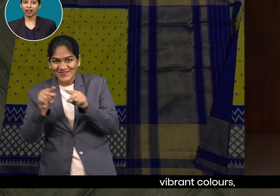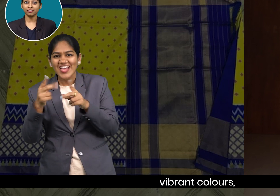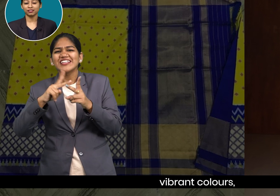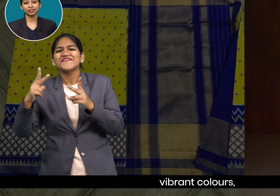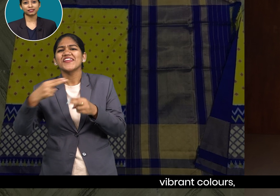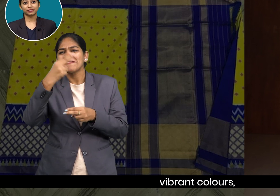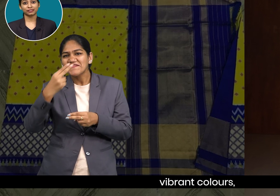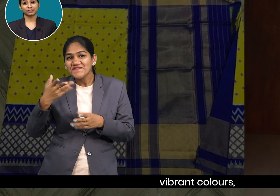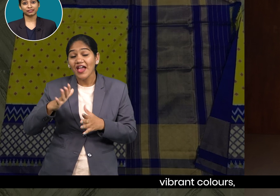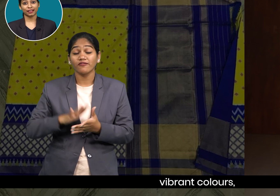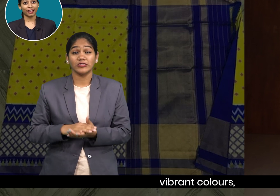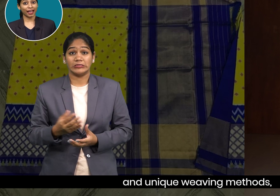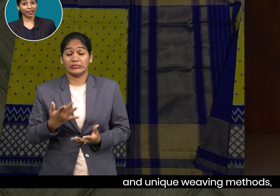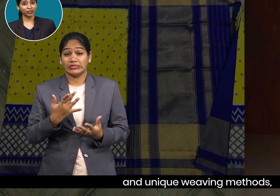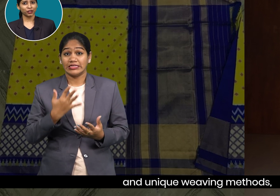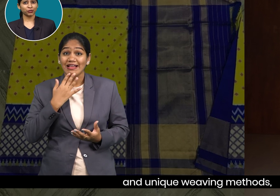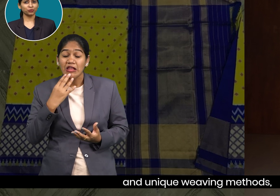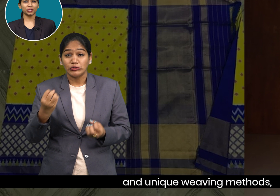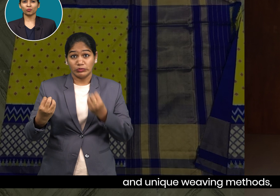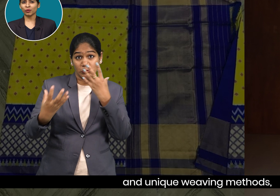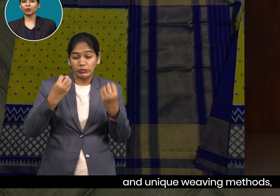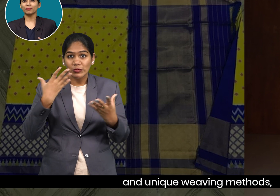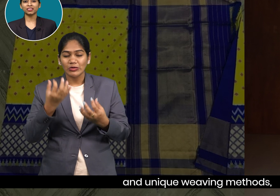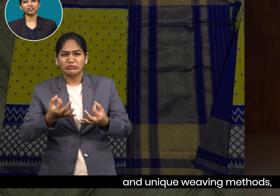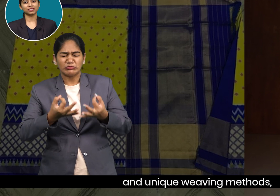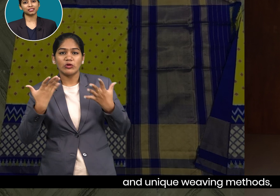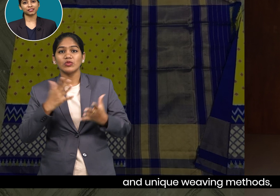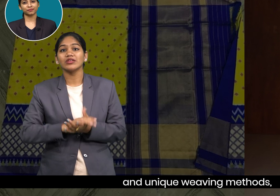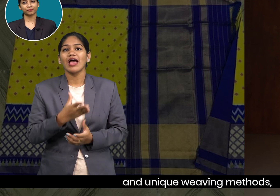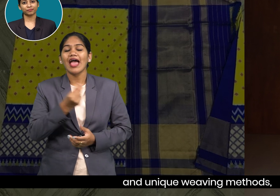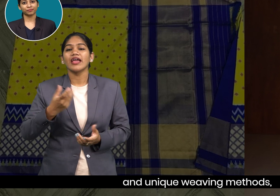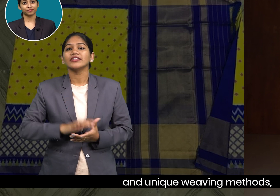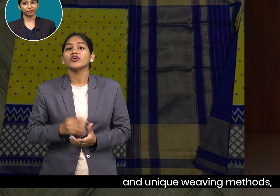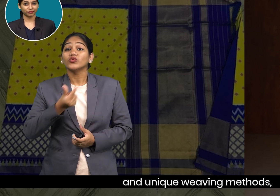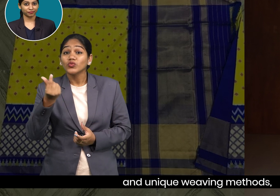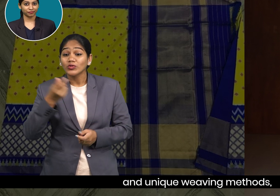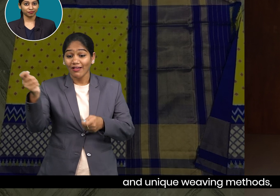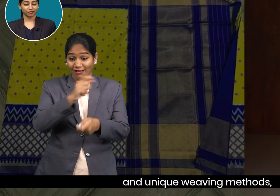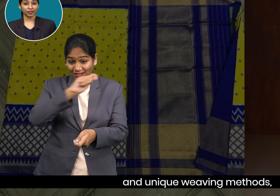vibrant colors, and unique weaving methods,